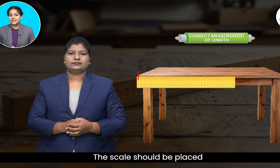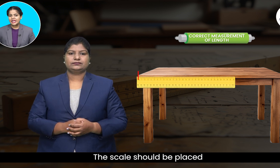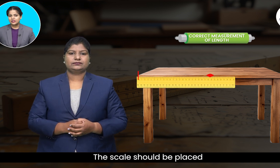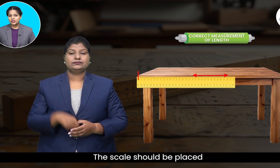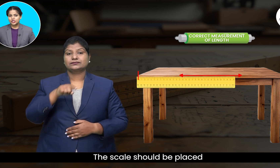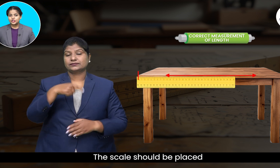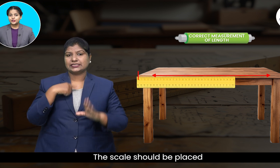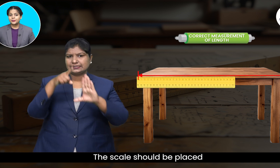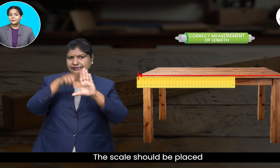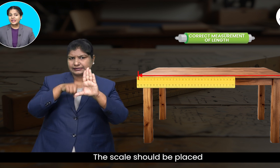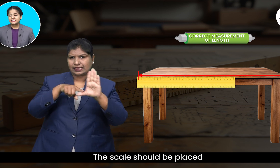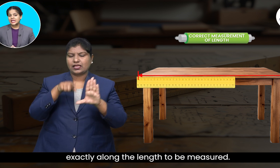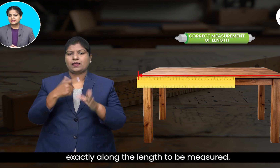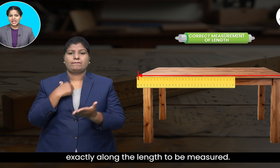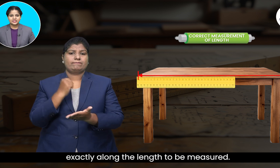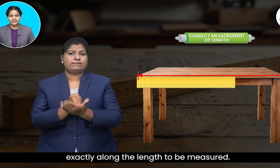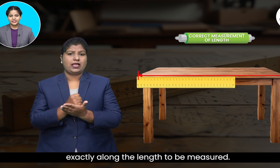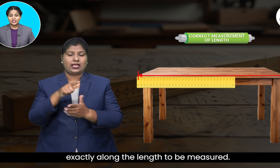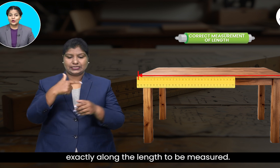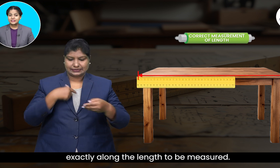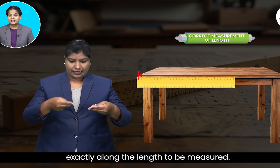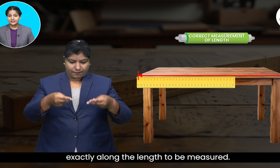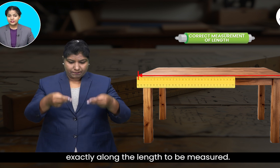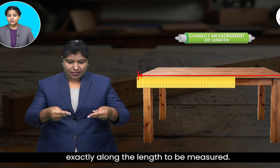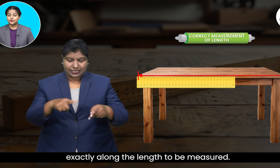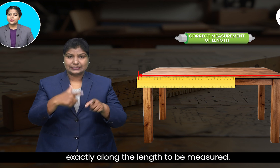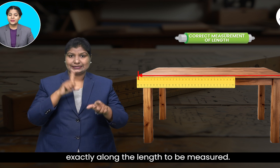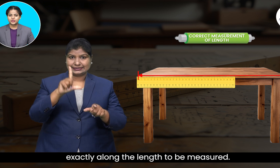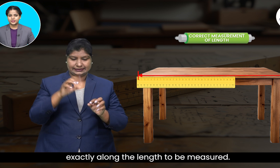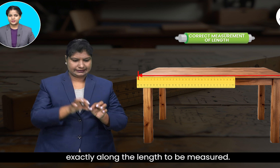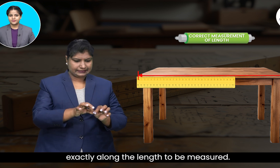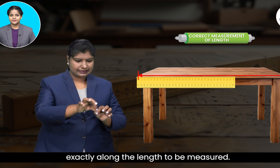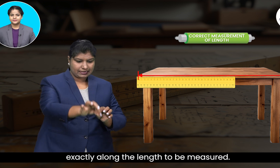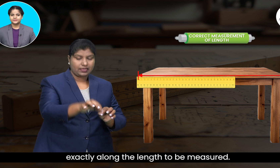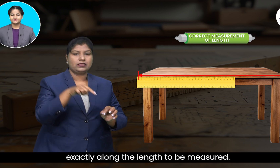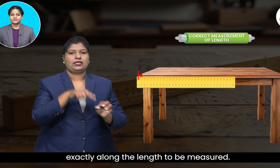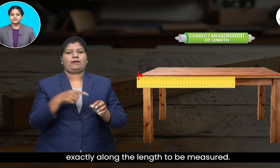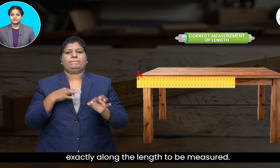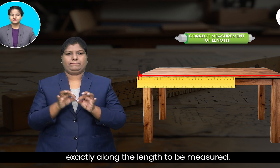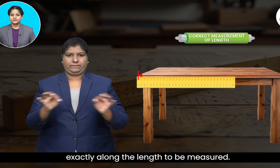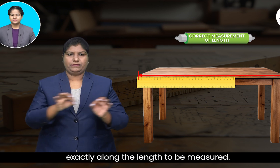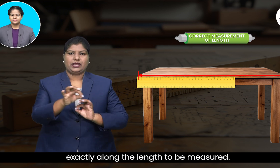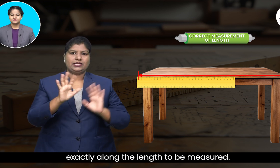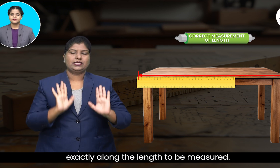The scale should be placed exactly along the length to be measured.